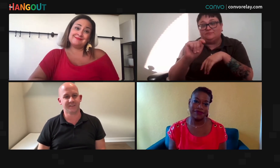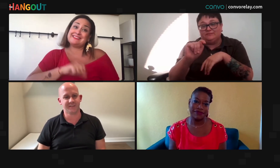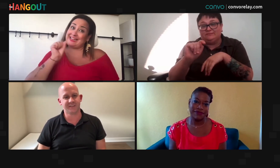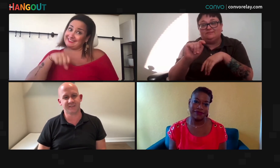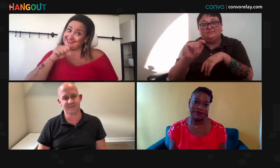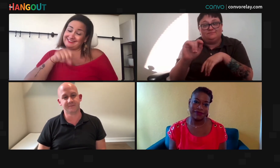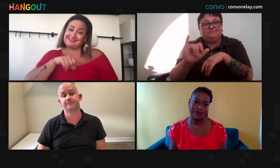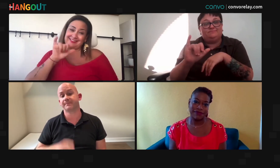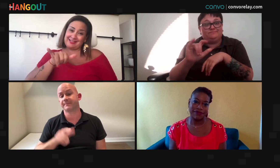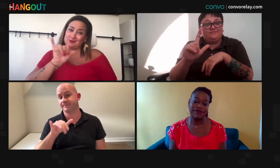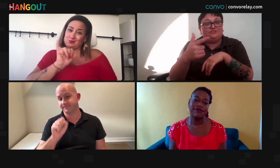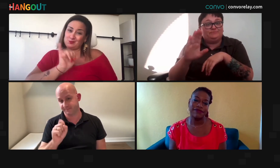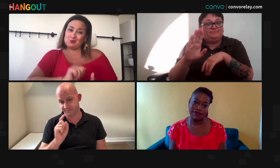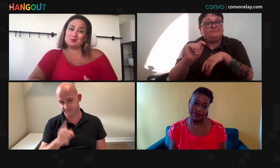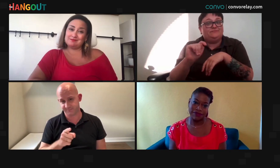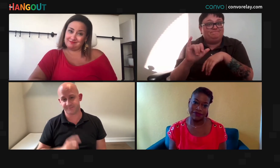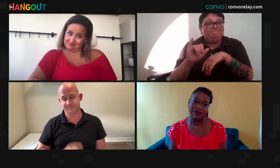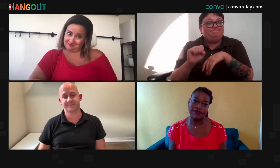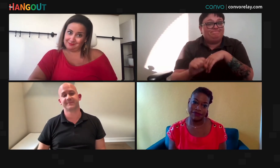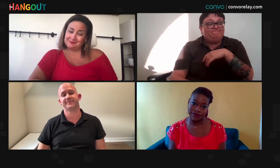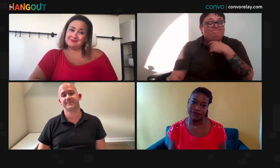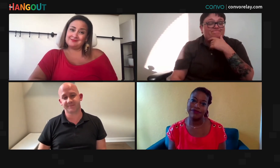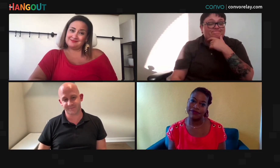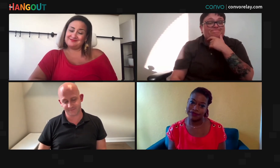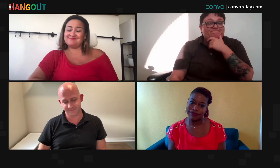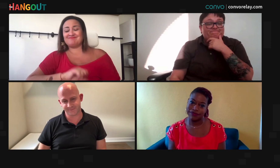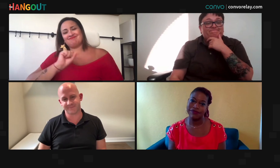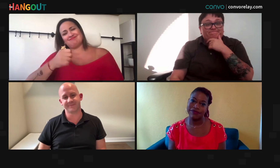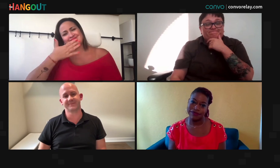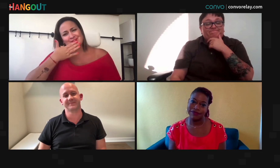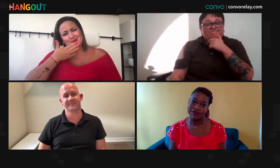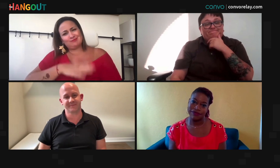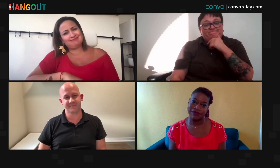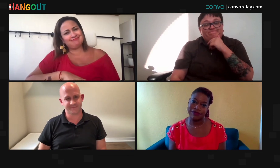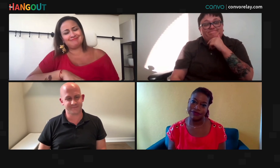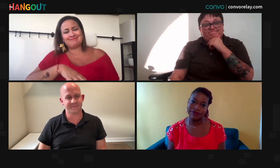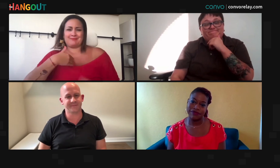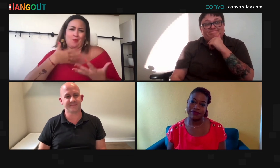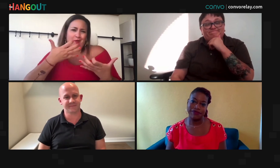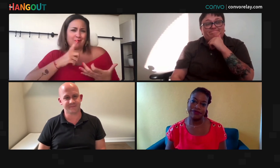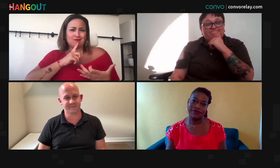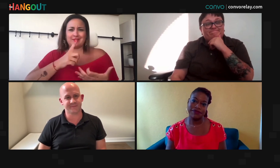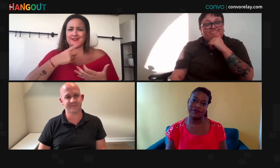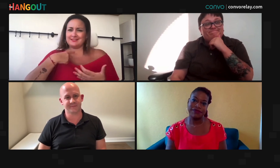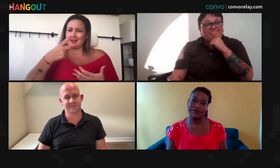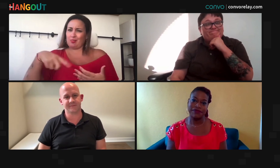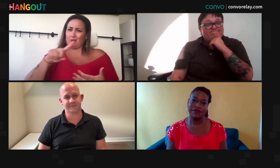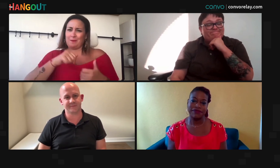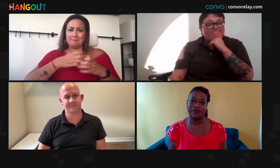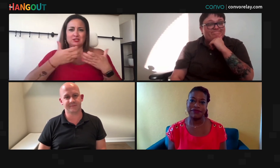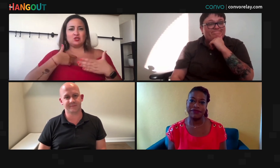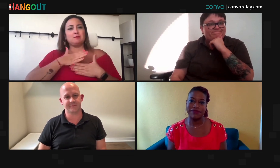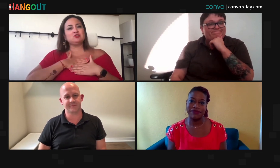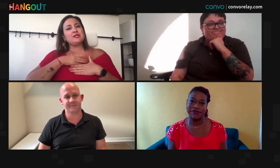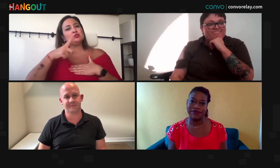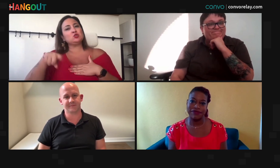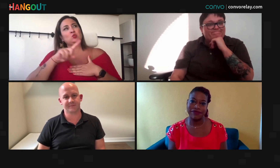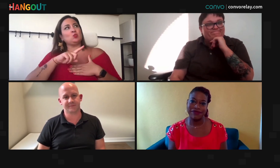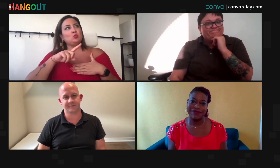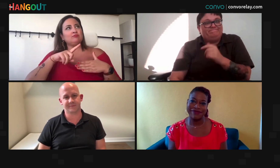BIPOC community. This is Leesa. I wanted to add LGBT as well in that community. And this